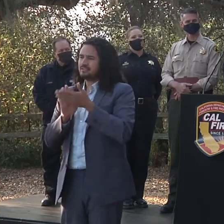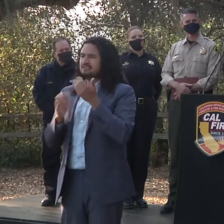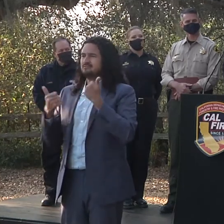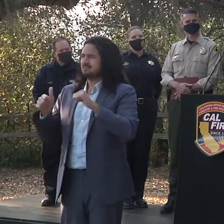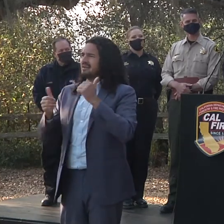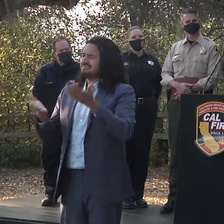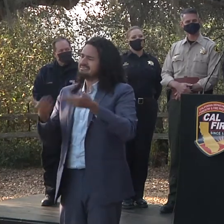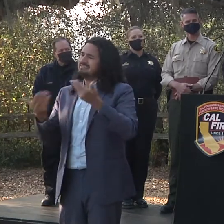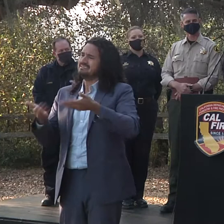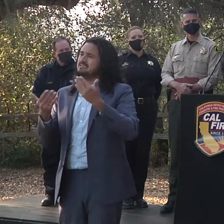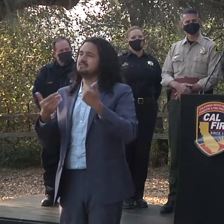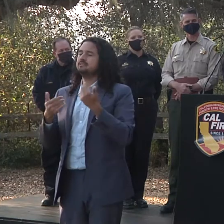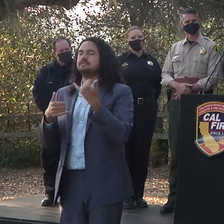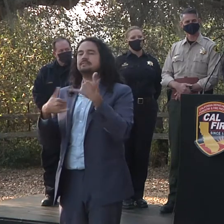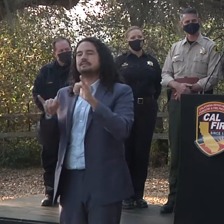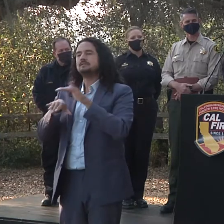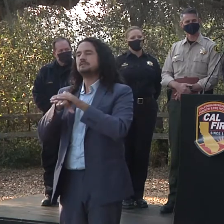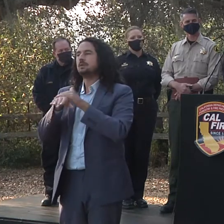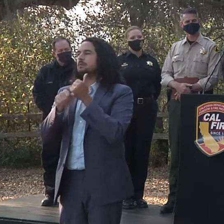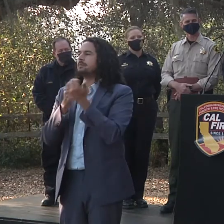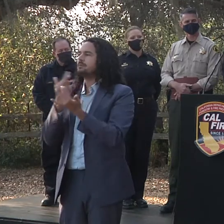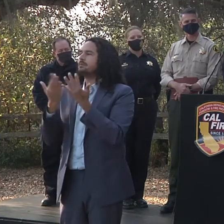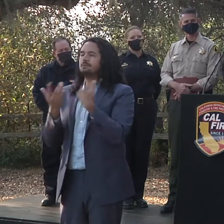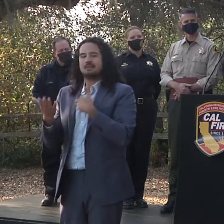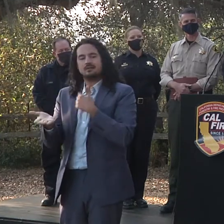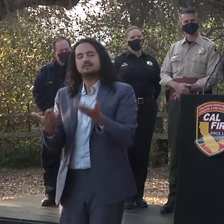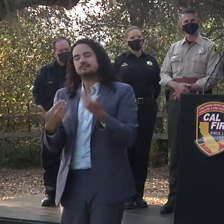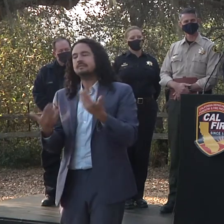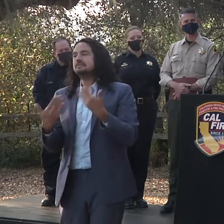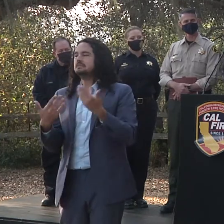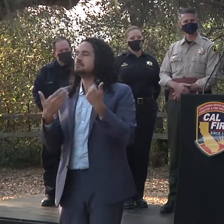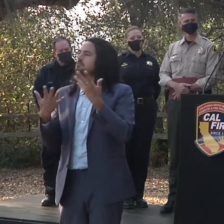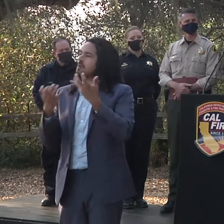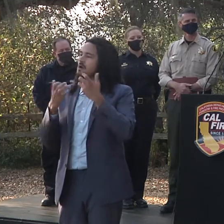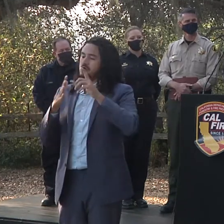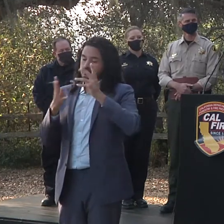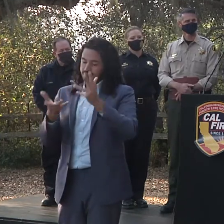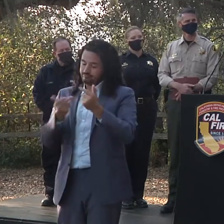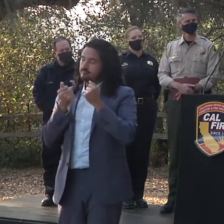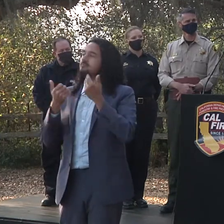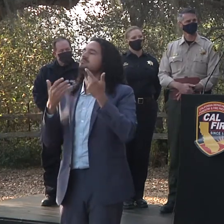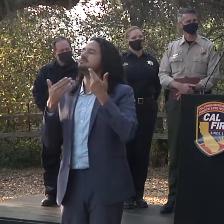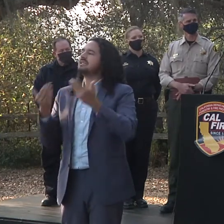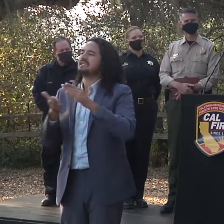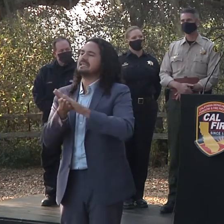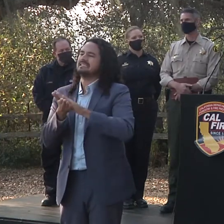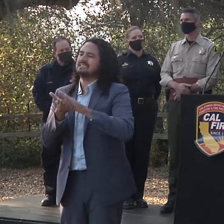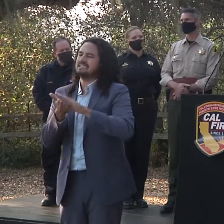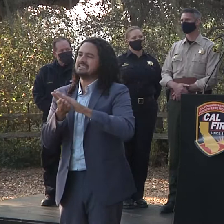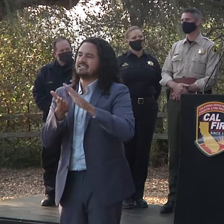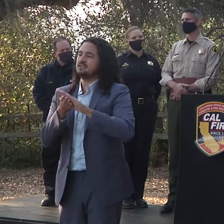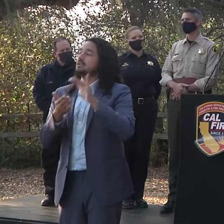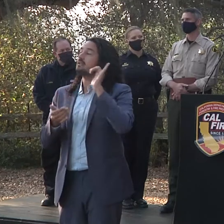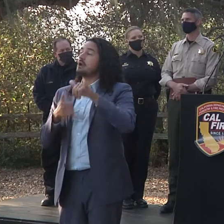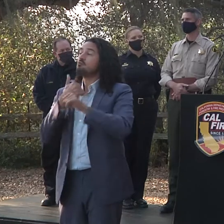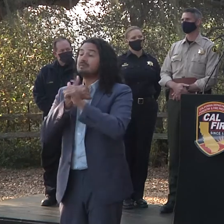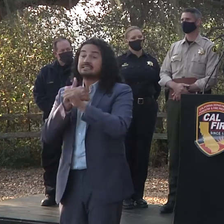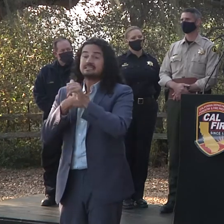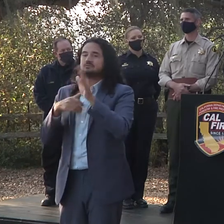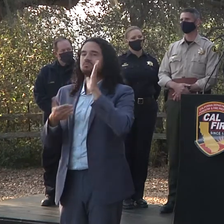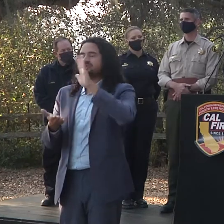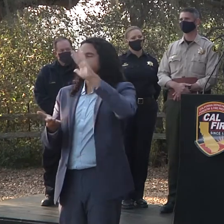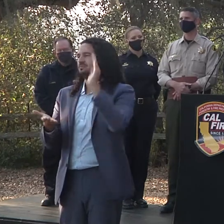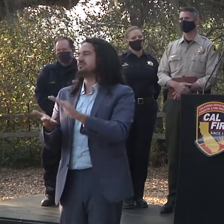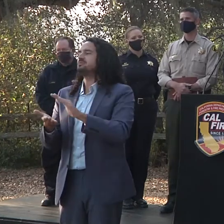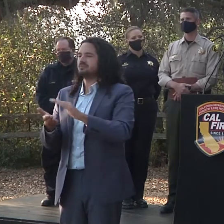slow process, so we wanted to kind of get that cleaned up so we can reduce that risk to the